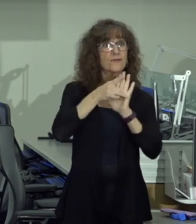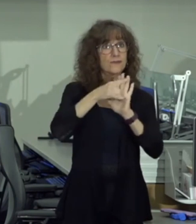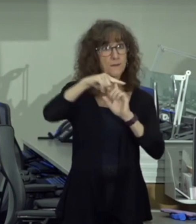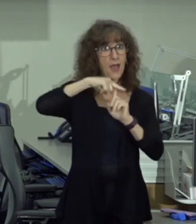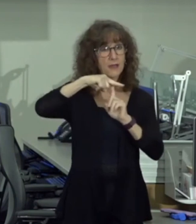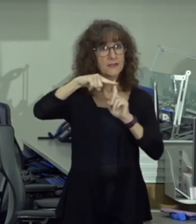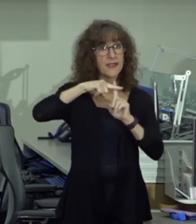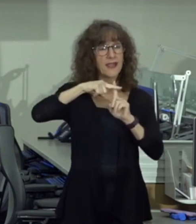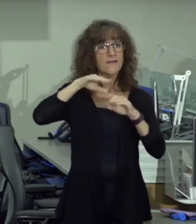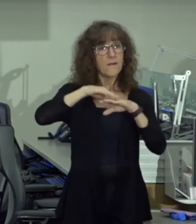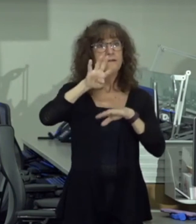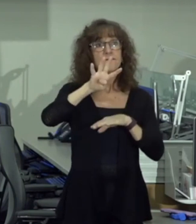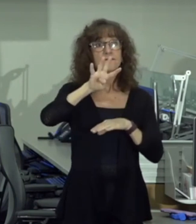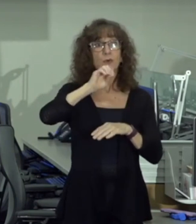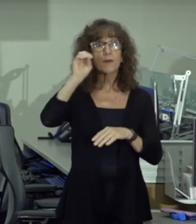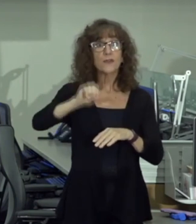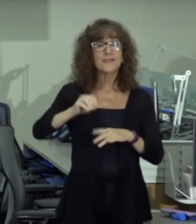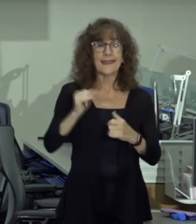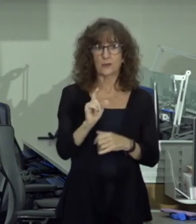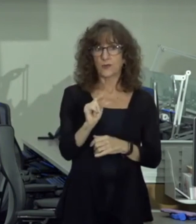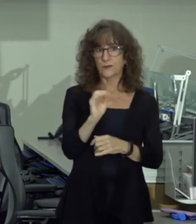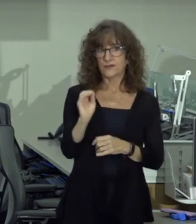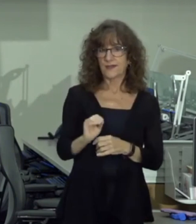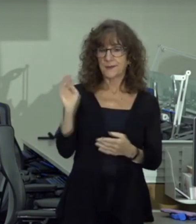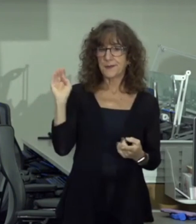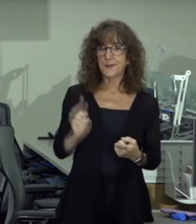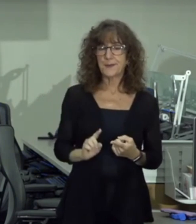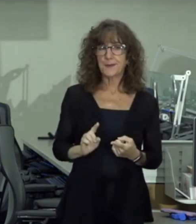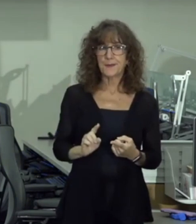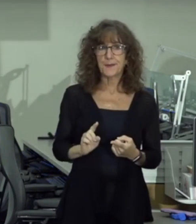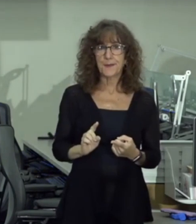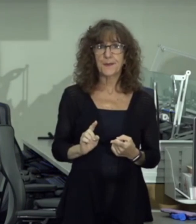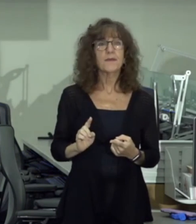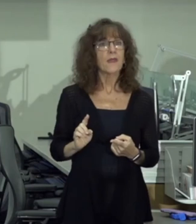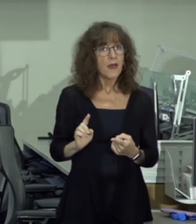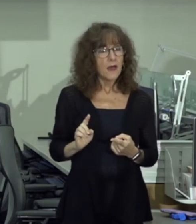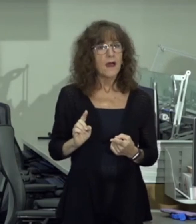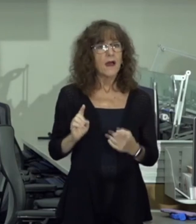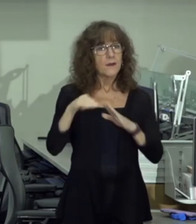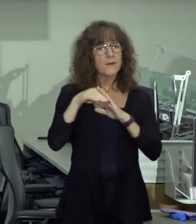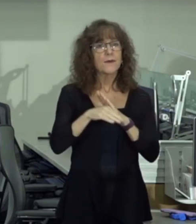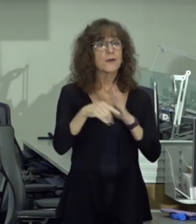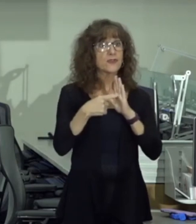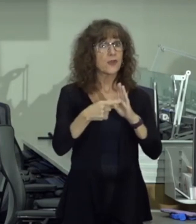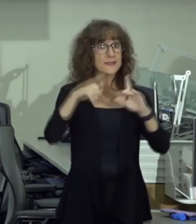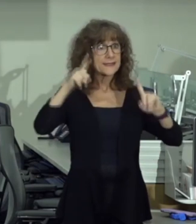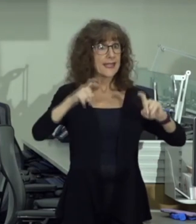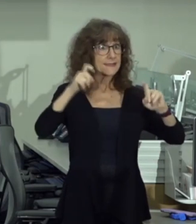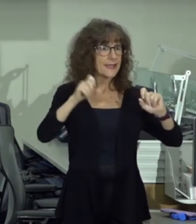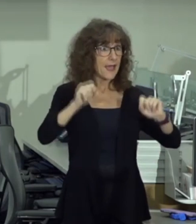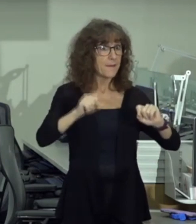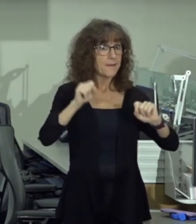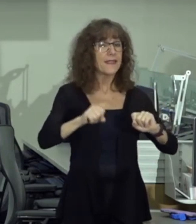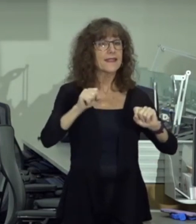rate was more than 40%. It's now 20%. The shrinking positivity rate shows our testing capacity